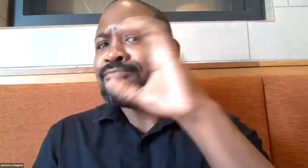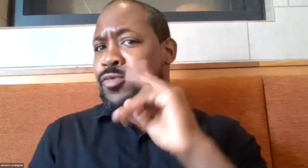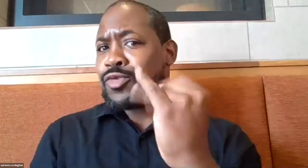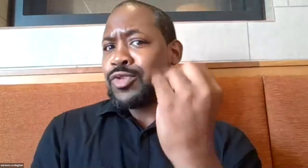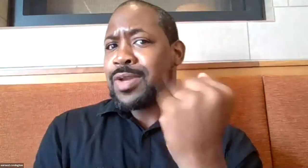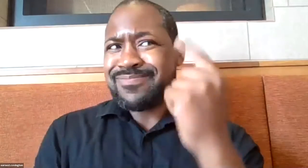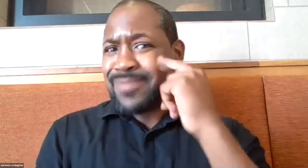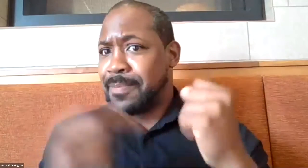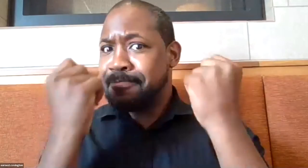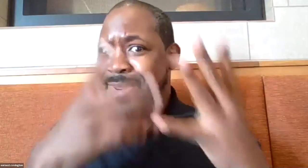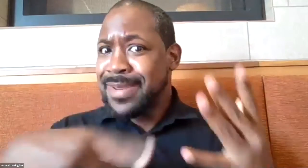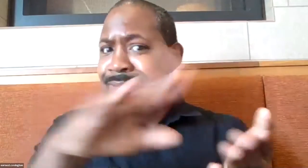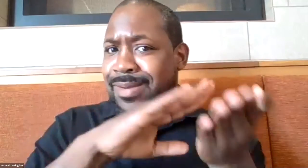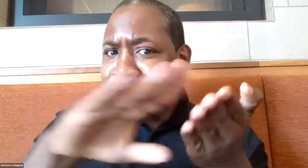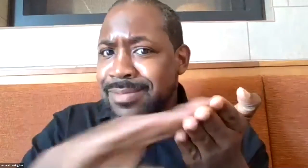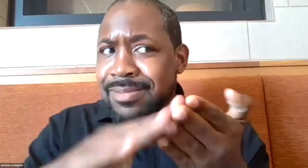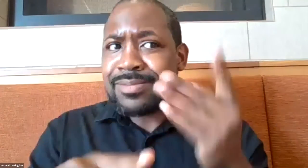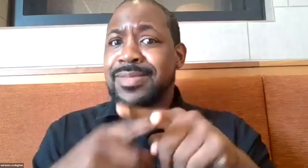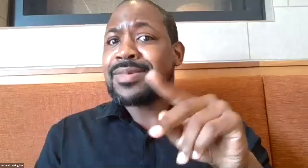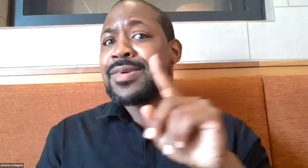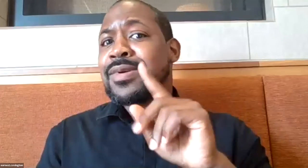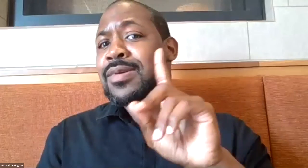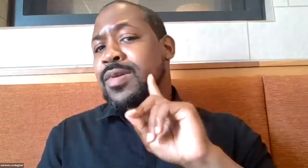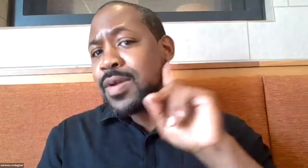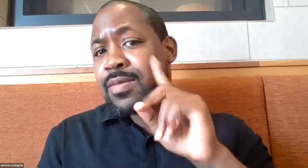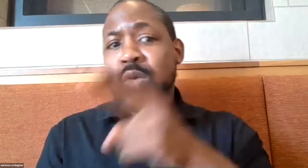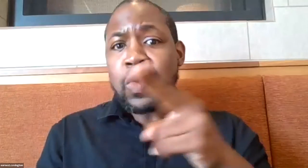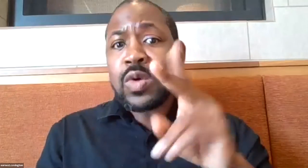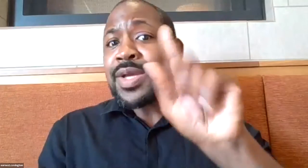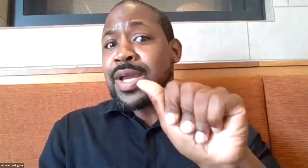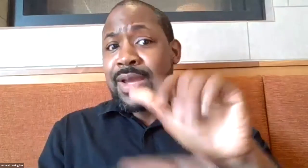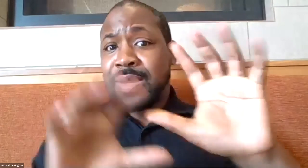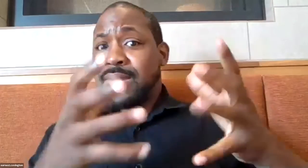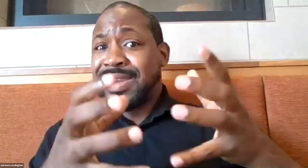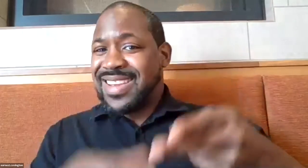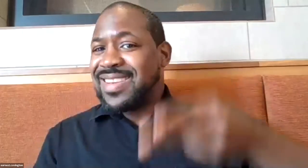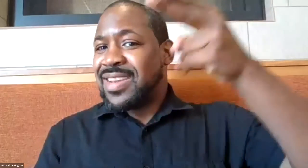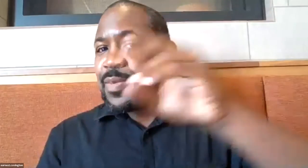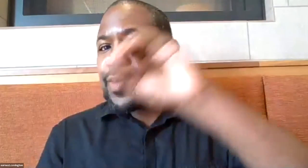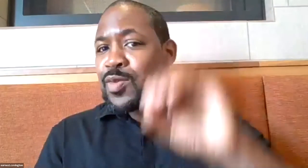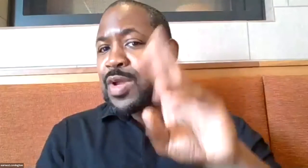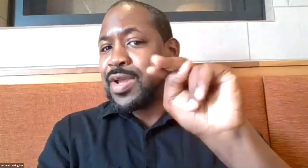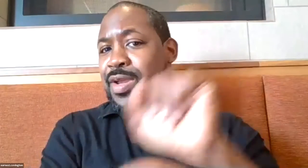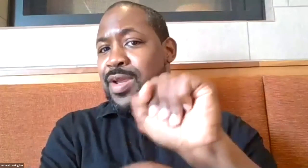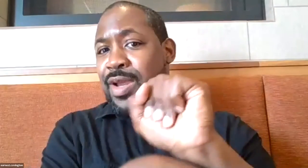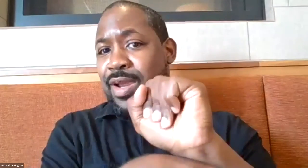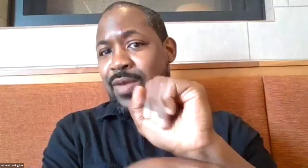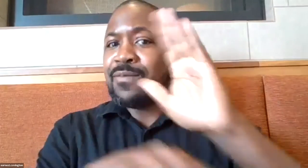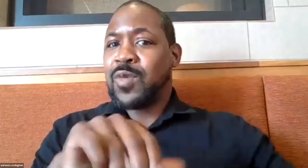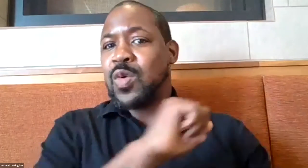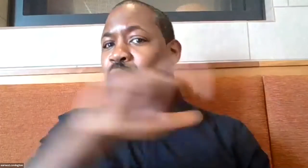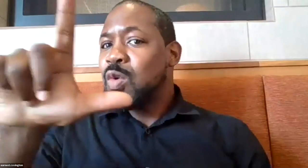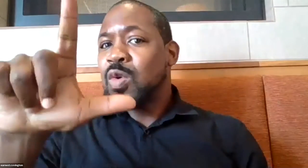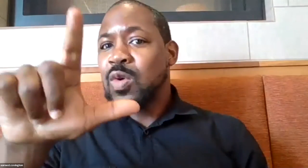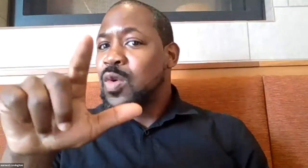to be well prepared, you know, in their job search, you know, because in a time of where a lot of layoffs are taking place, that population that's deaf and